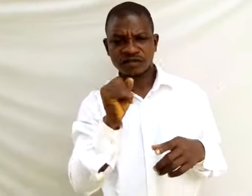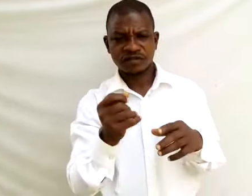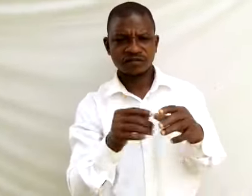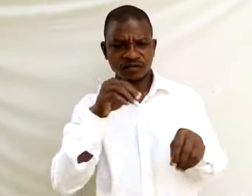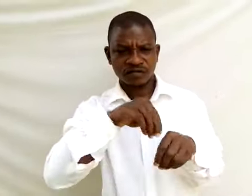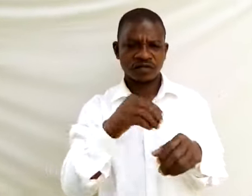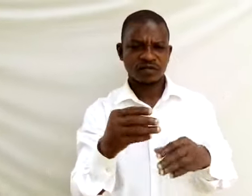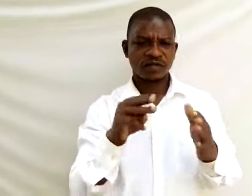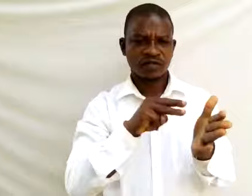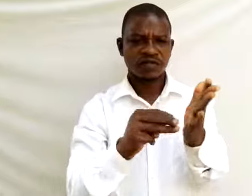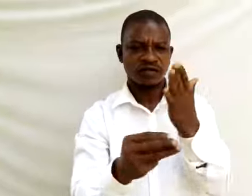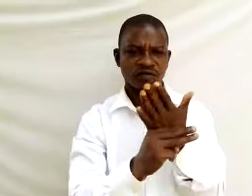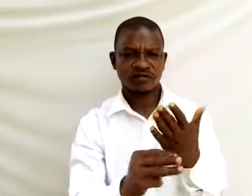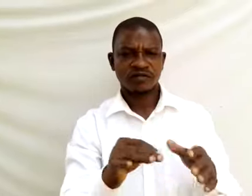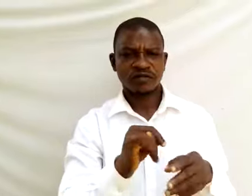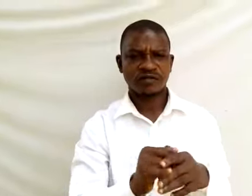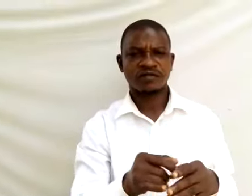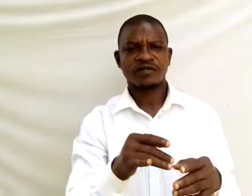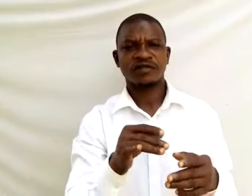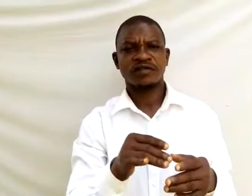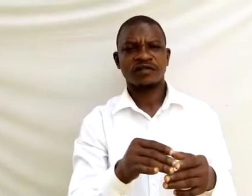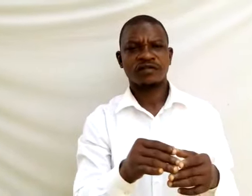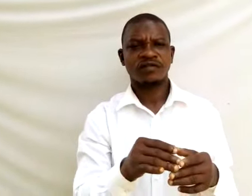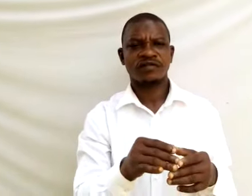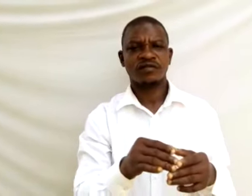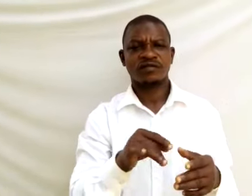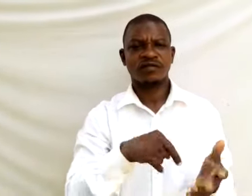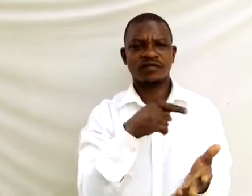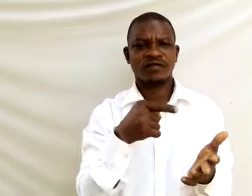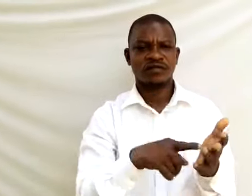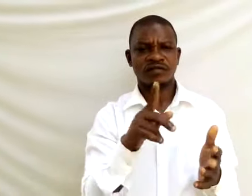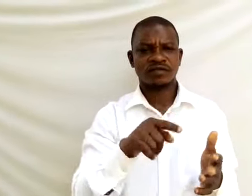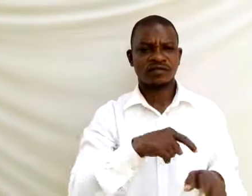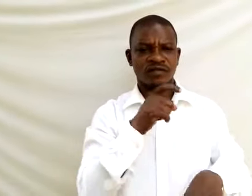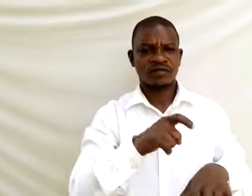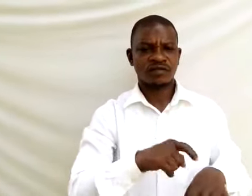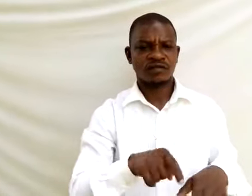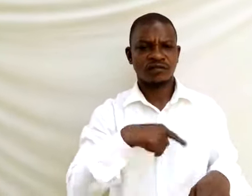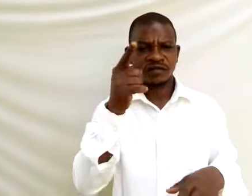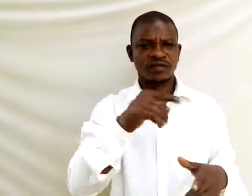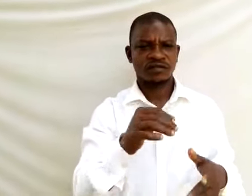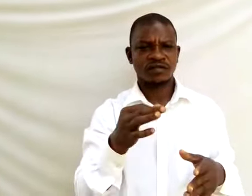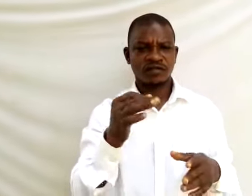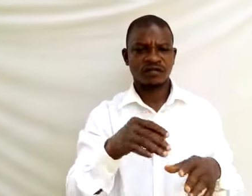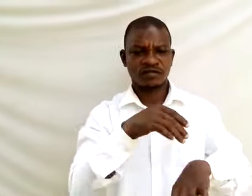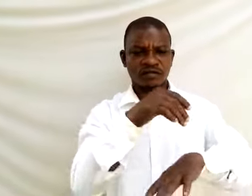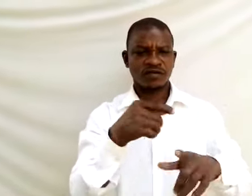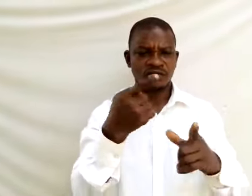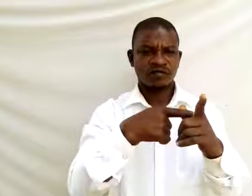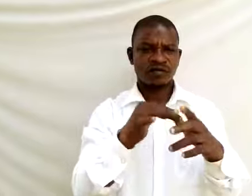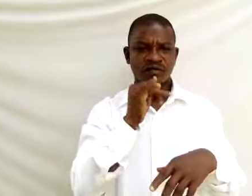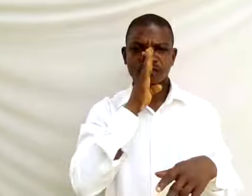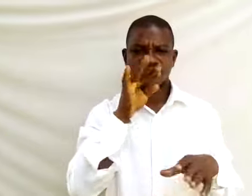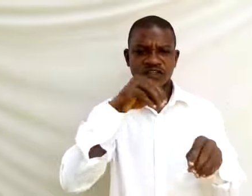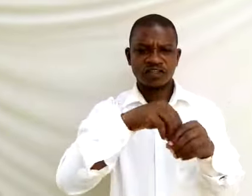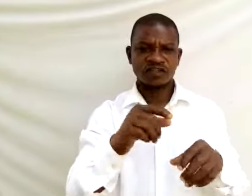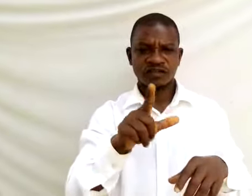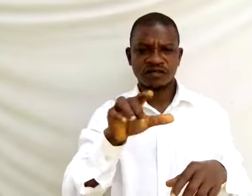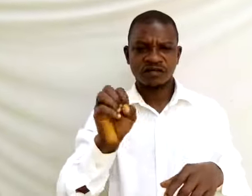going to do an internship in May. This time next month, I will be in London. This time next month, I will be